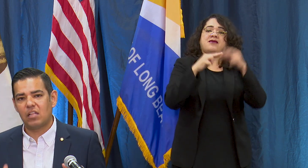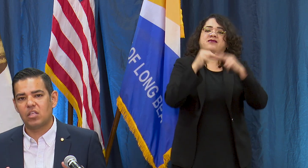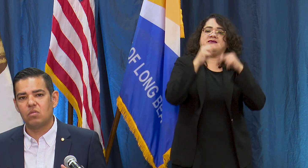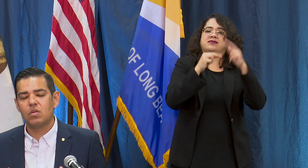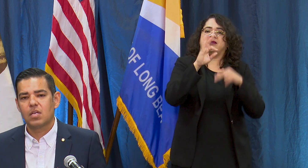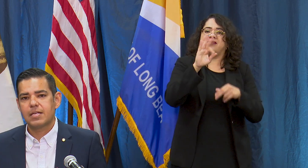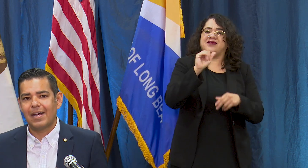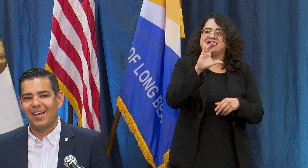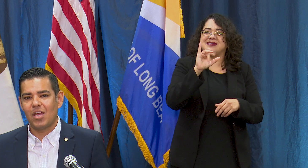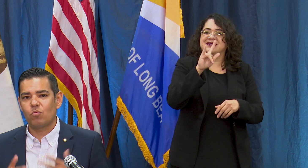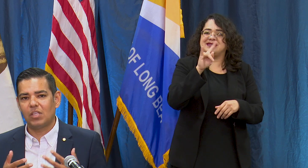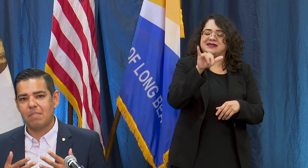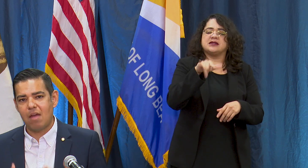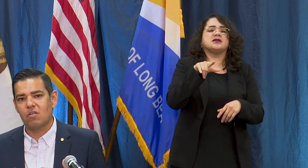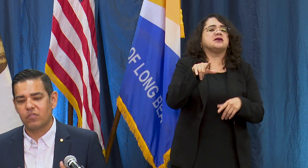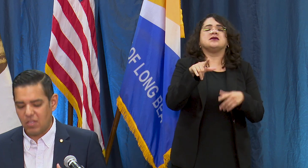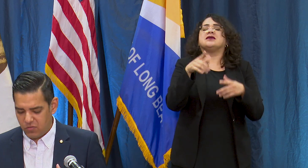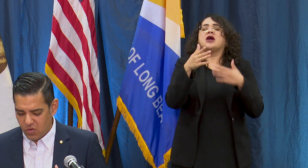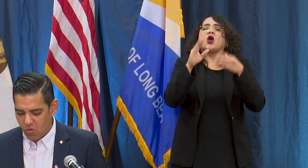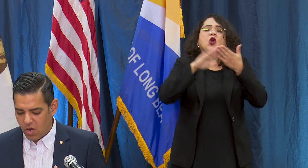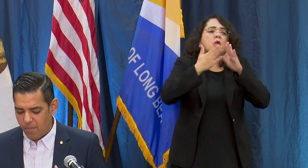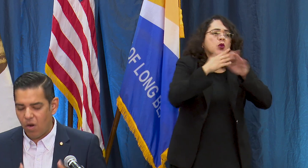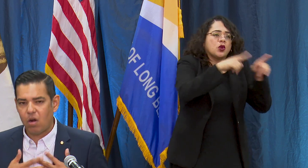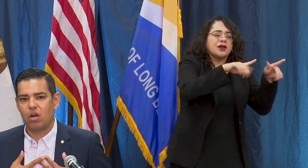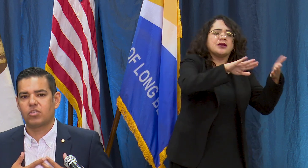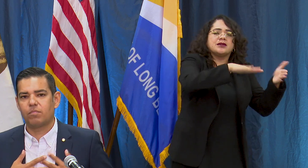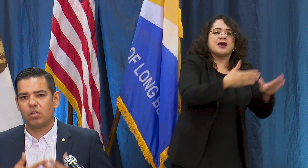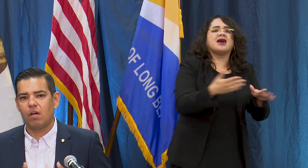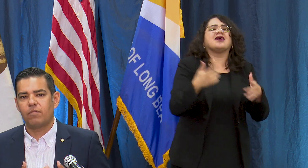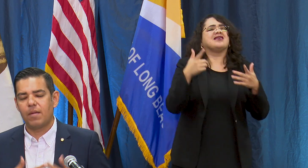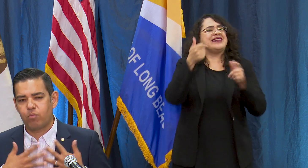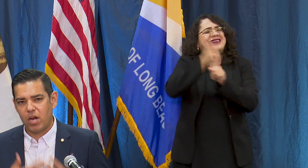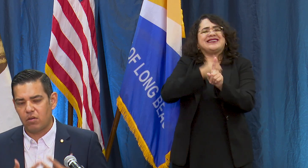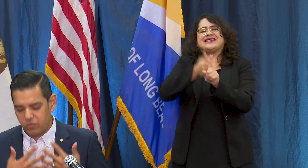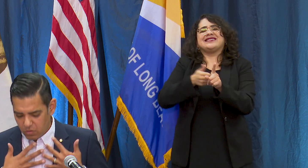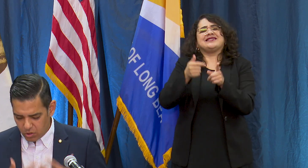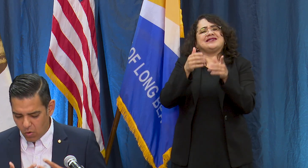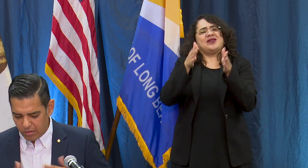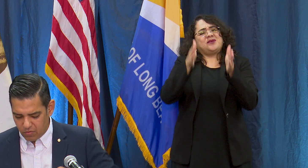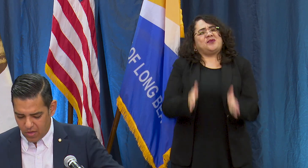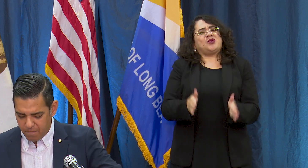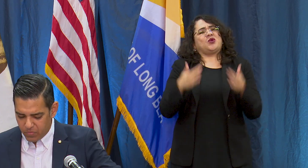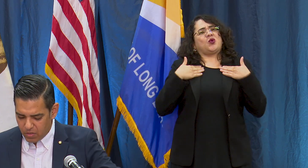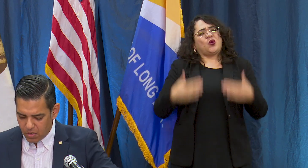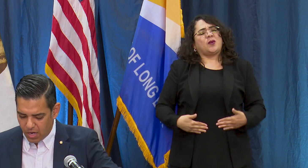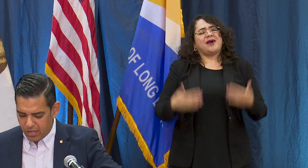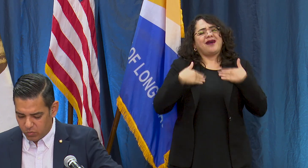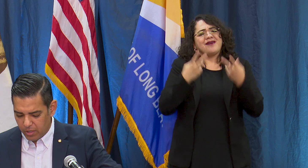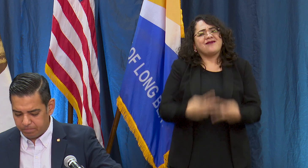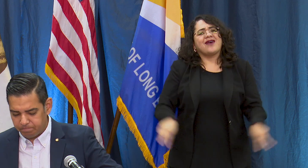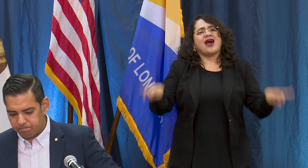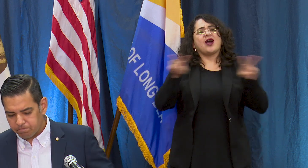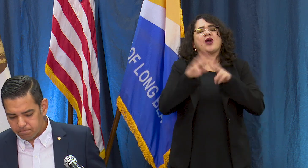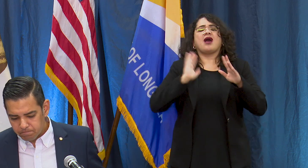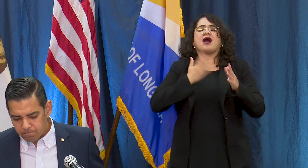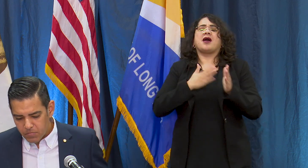has value and really matters. And so our hearts and love and prayers go out to them as